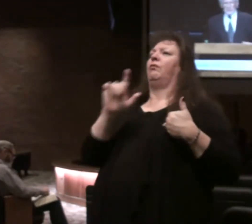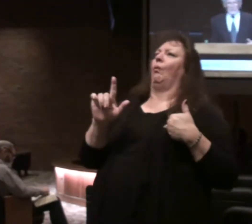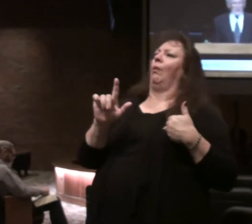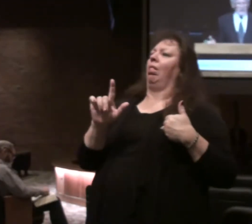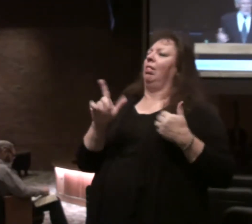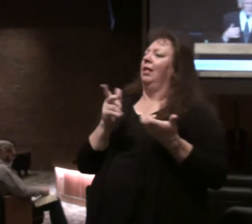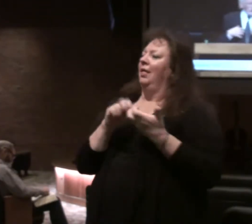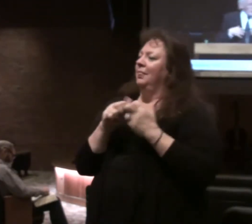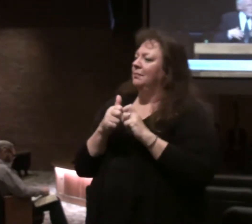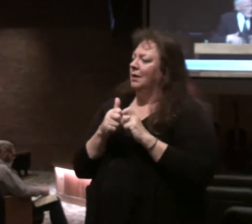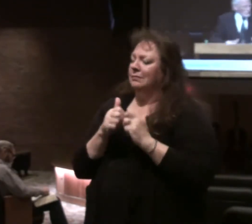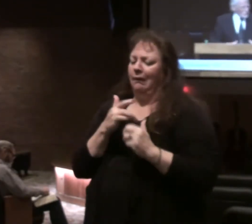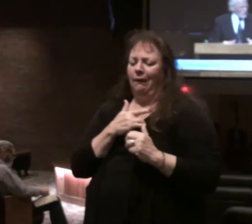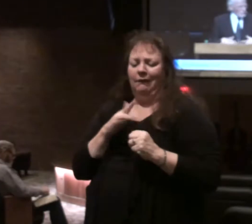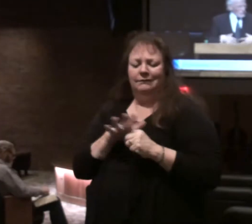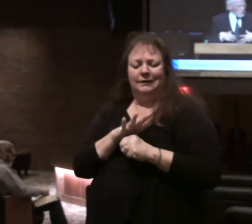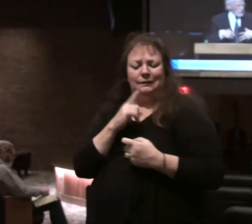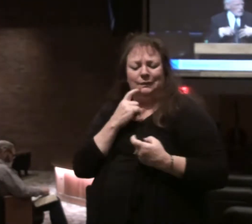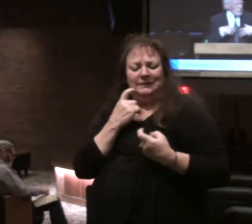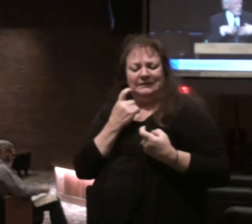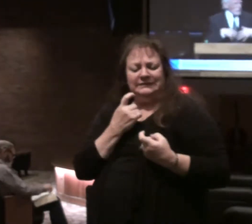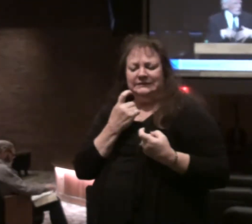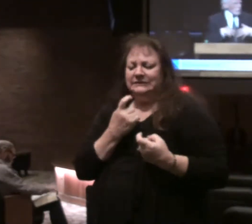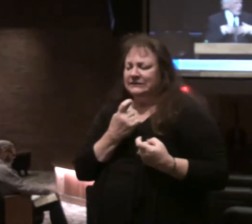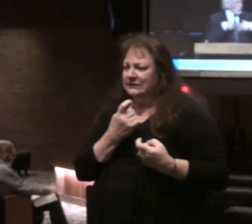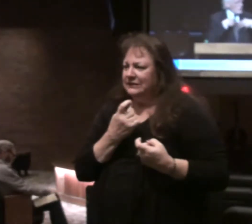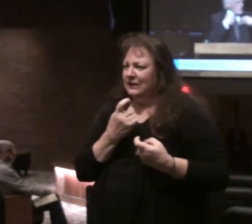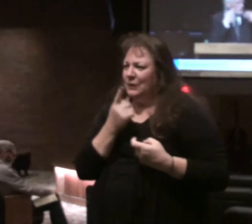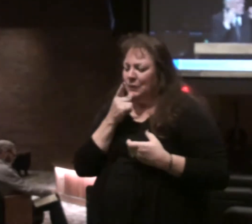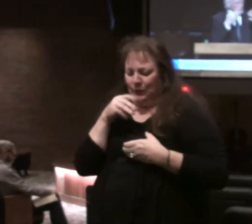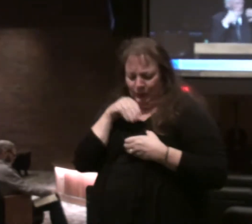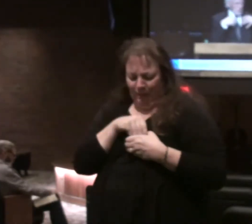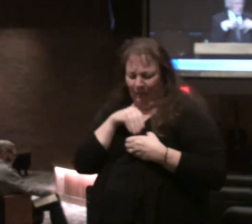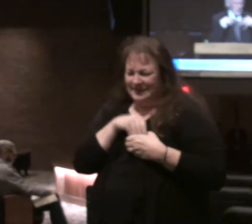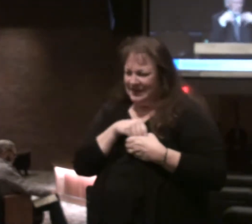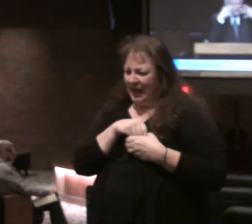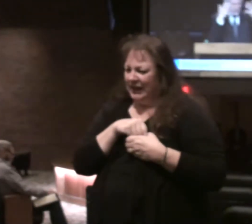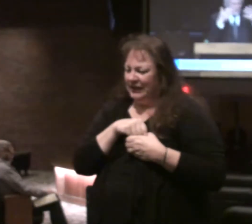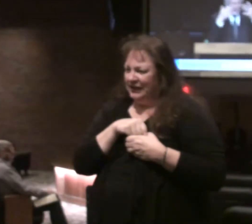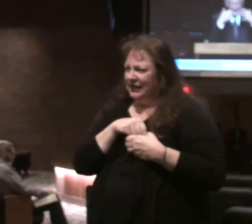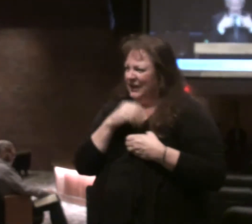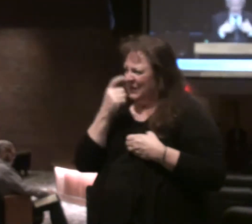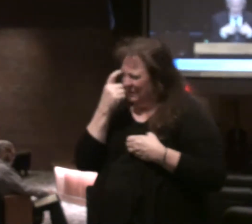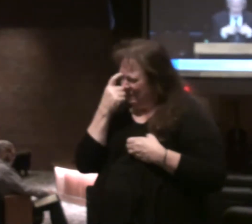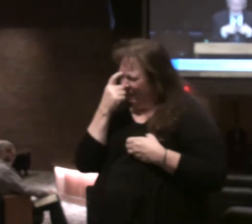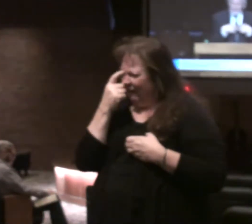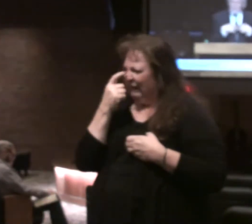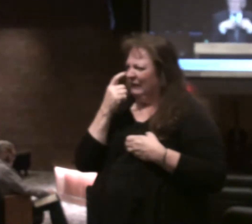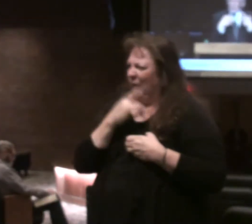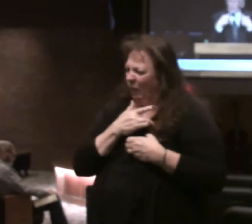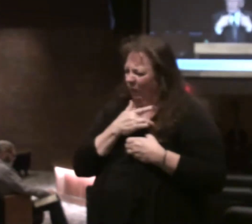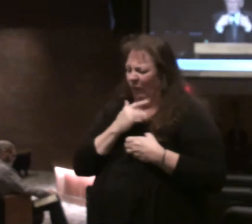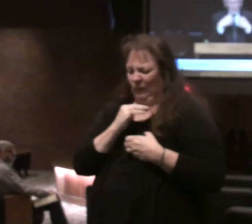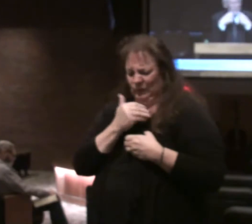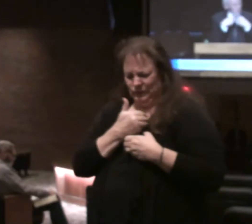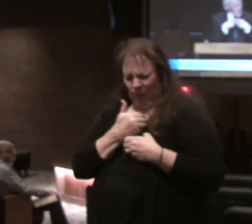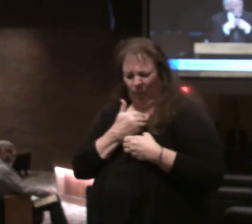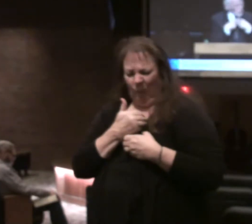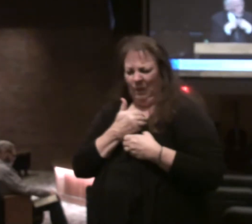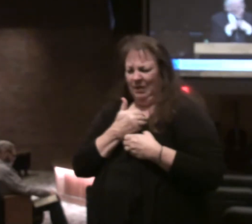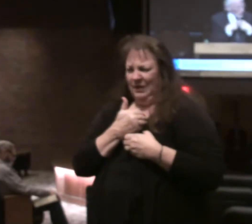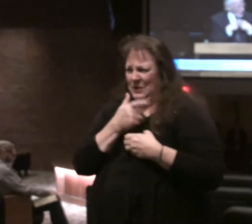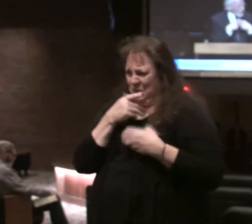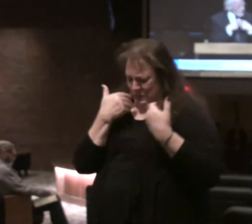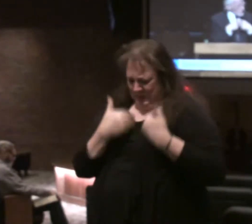problem is, because his heart is sinful, referring to you, what you are in the inner person, your heart, your mind, your soul, your spirit, what